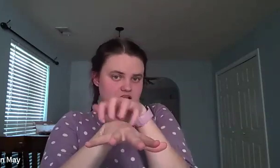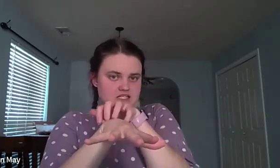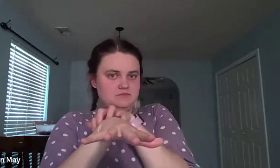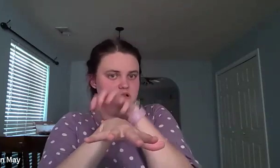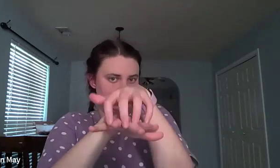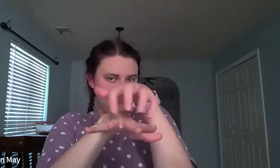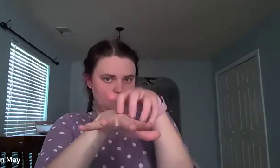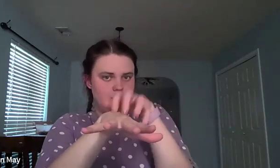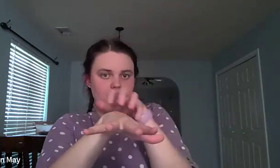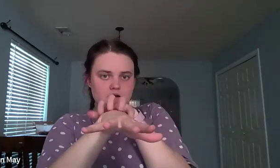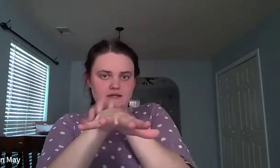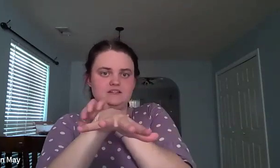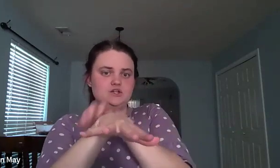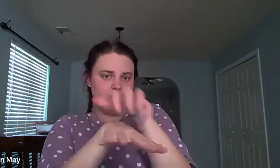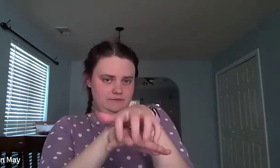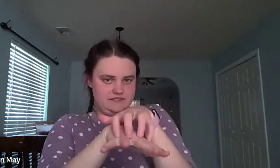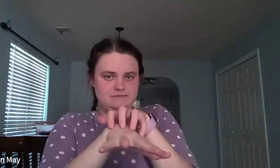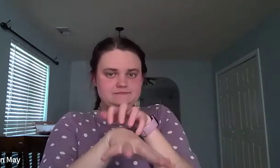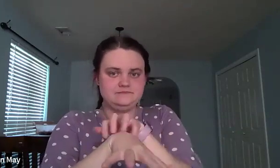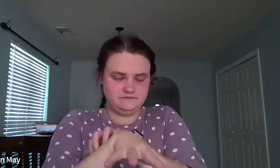kind of splatted everywhere on it. Grapes.